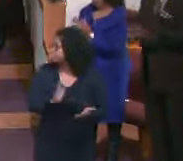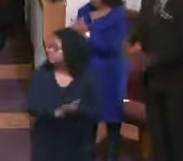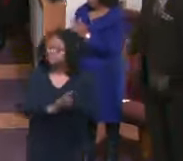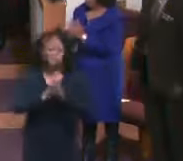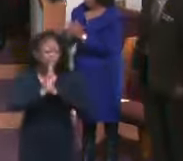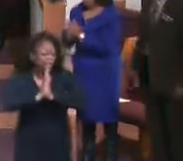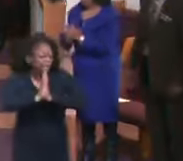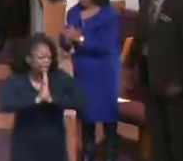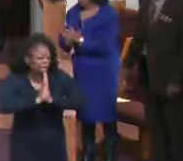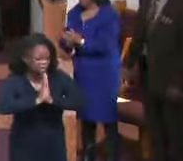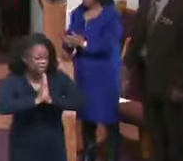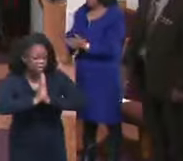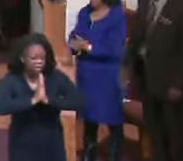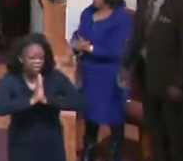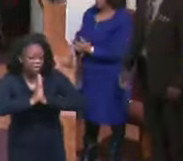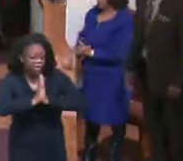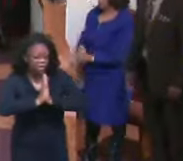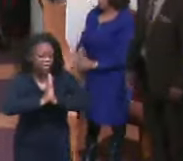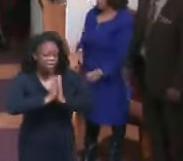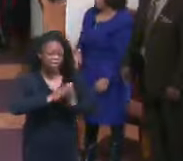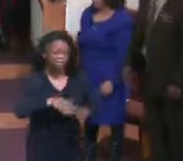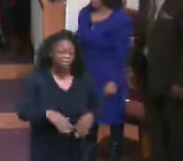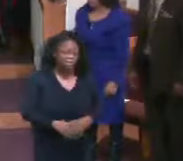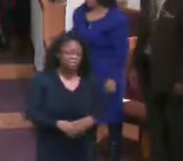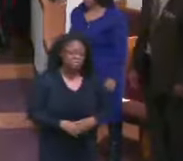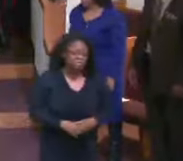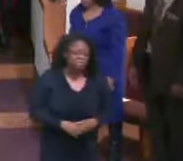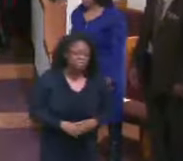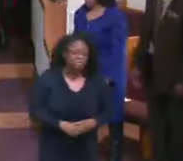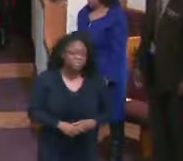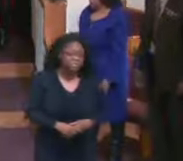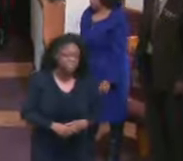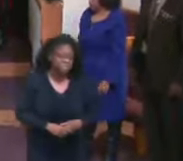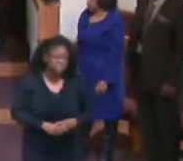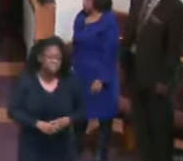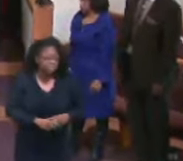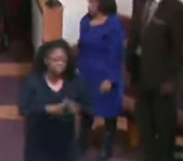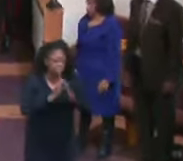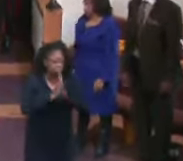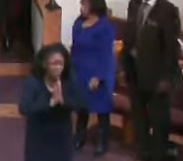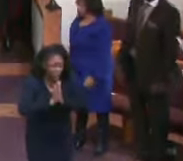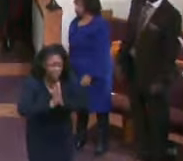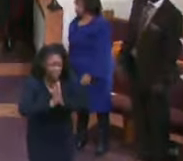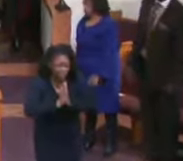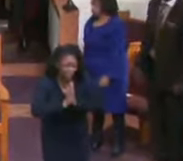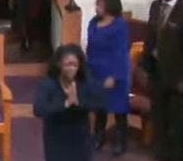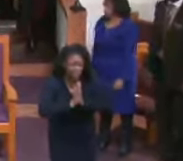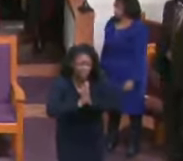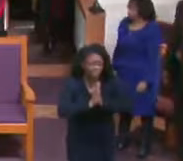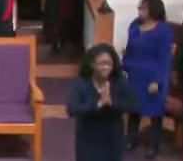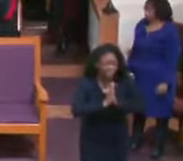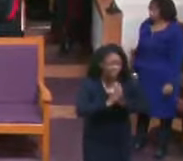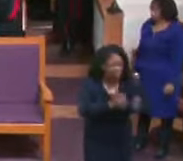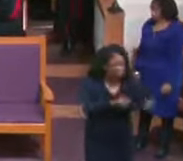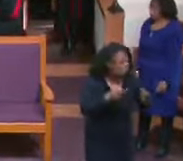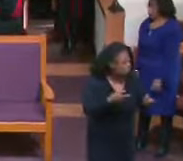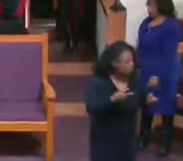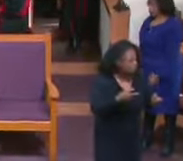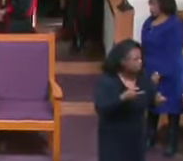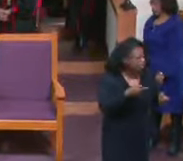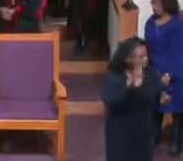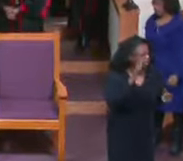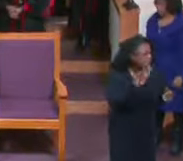Prayer is quicker than email. Prayer is quicker